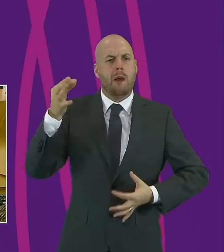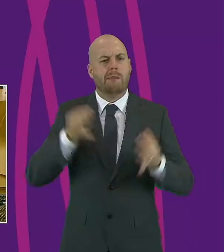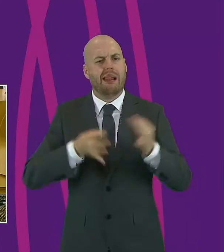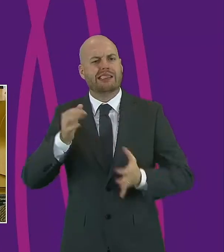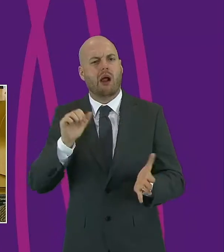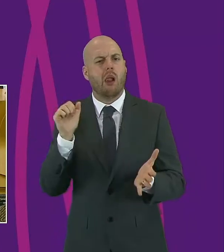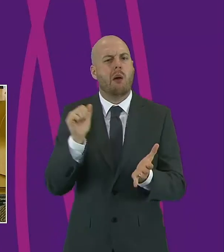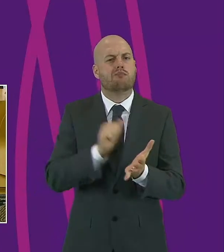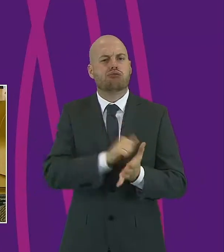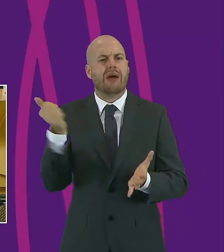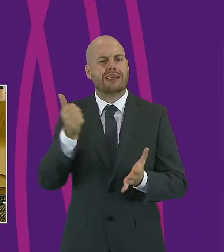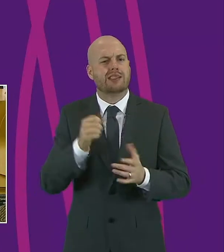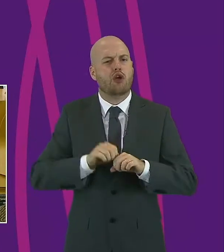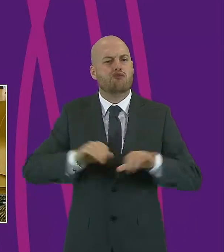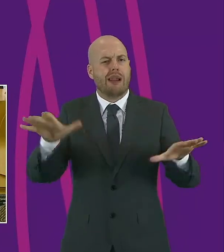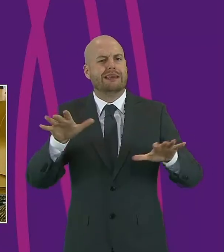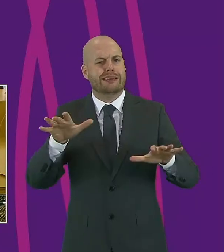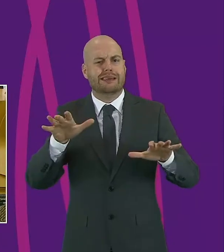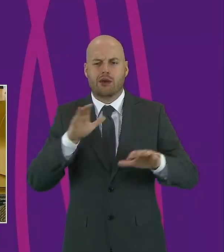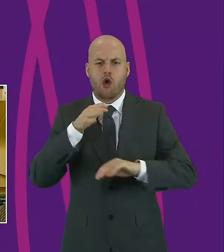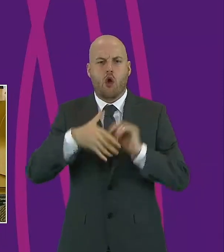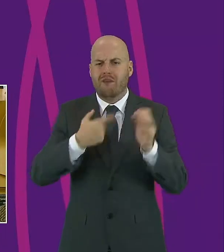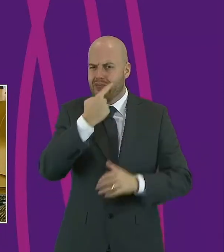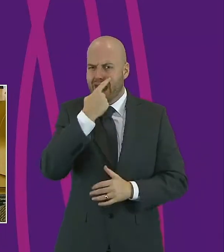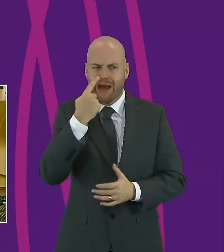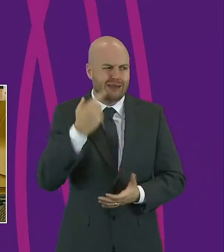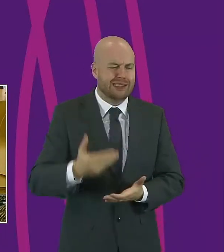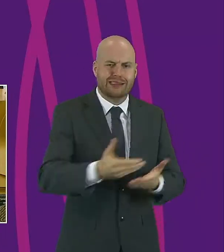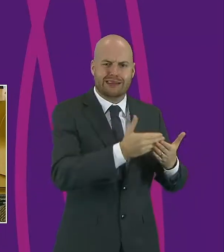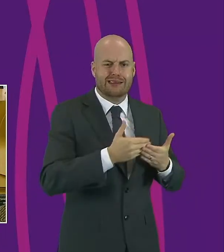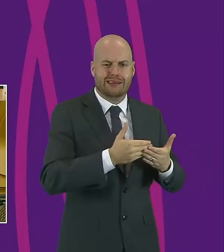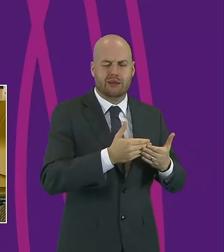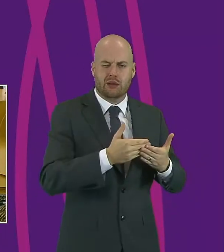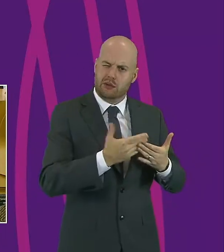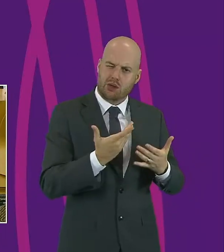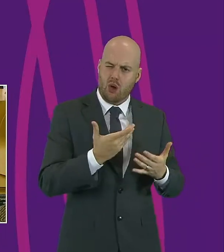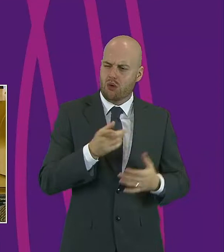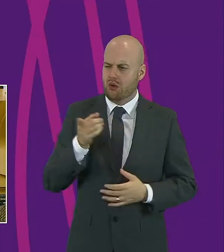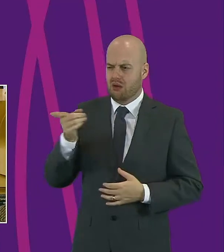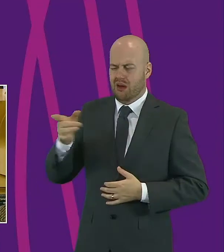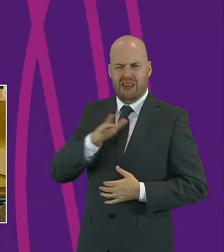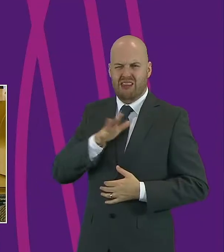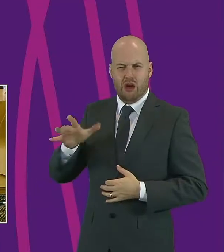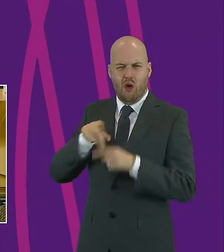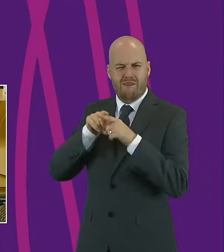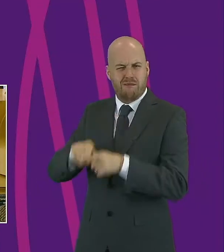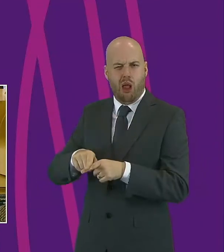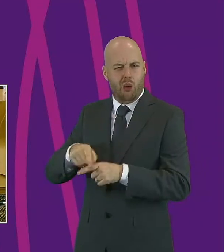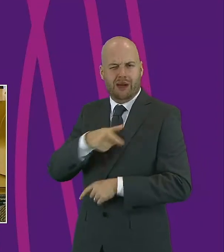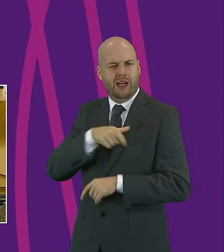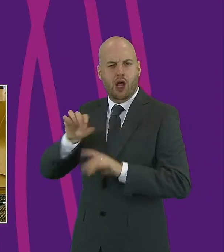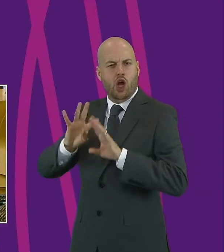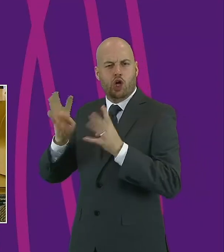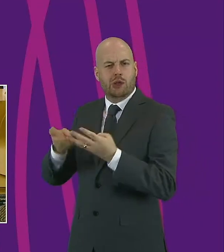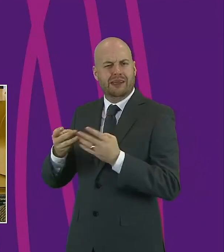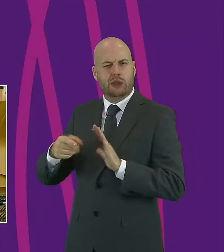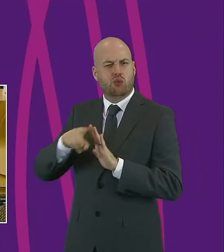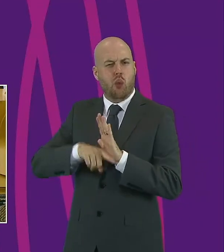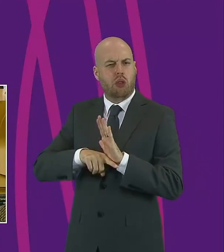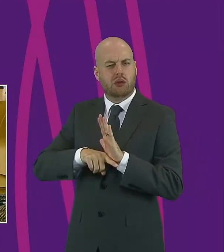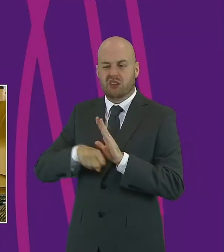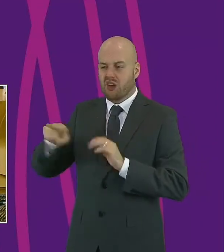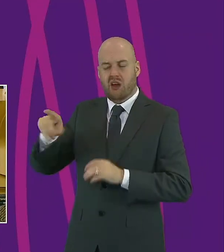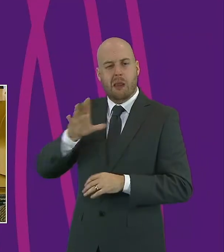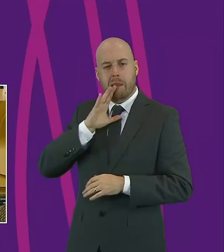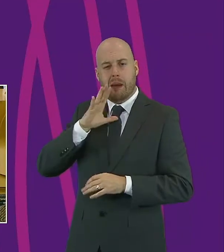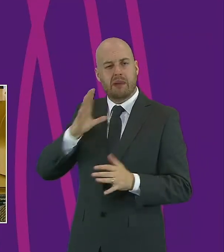taking of the committee, suggesting that they are not prepared to abide by the processes of the committee and perhaps have made their minds up about its outcome before they even